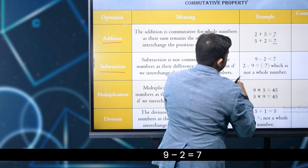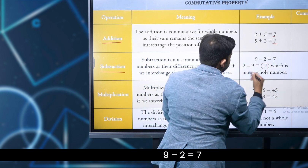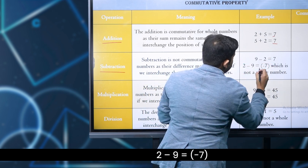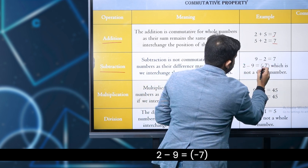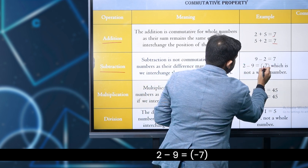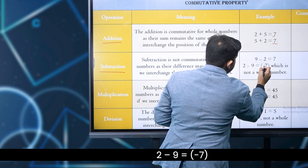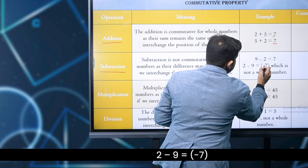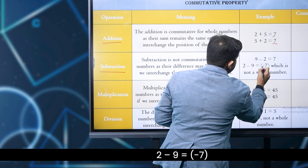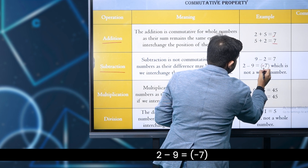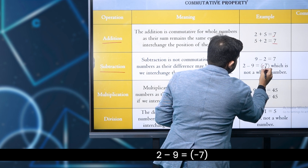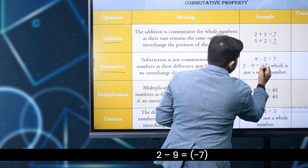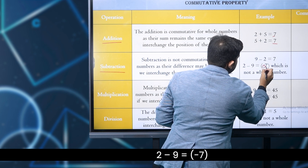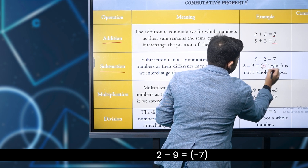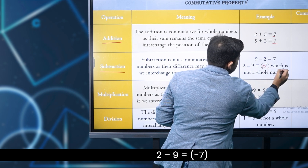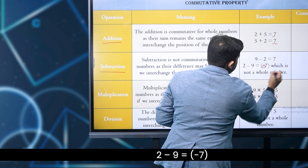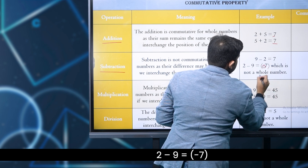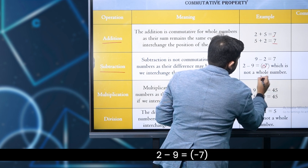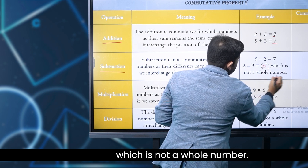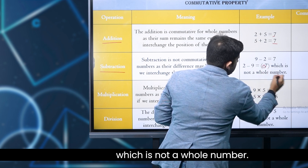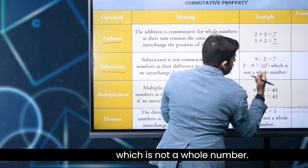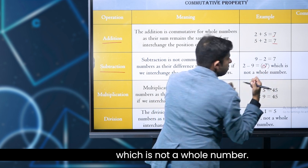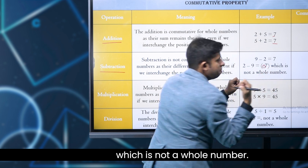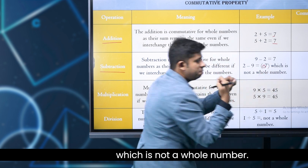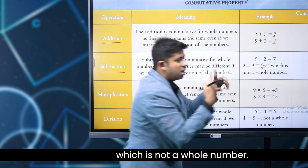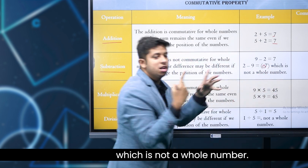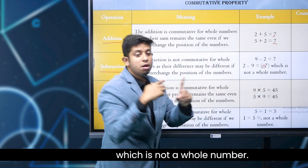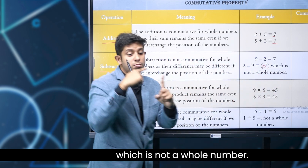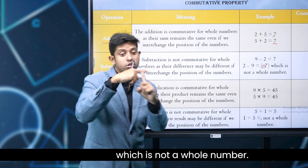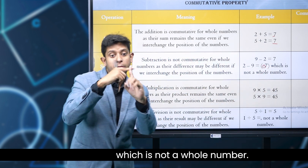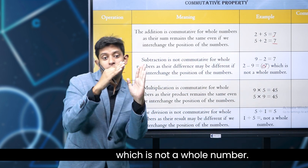2 minus 9 is equal to minus 7, which is not a whole number.